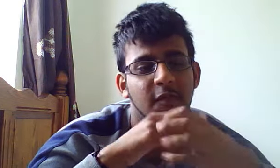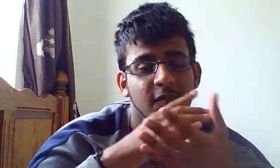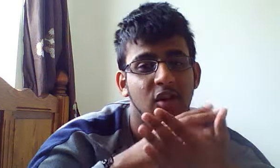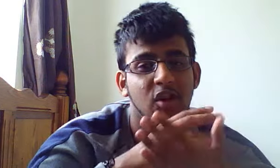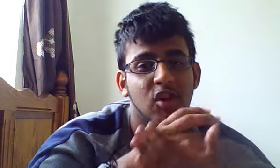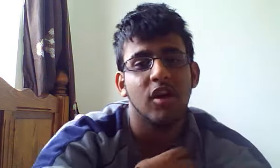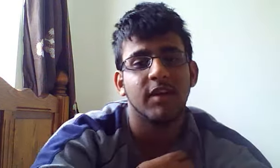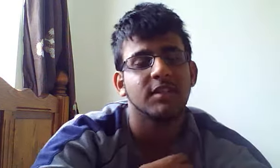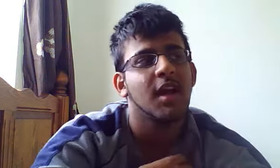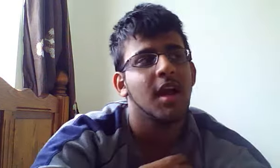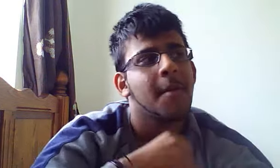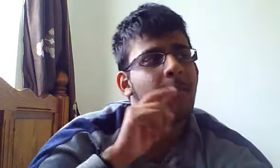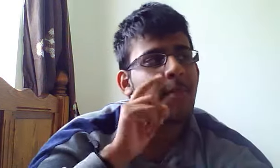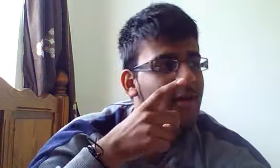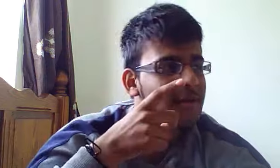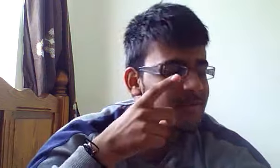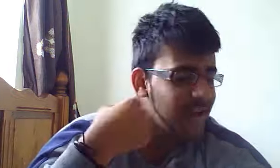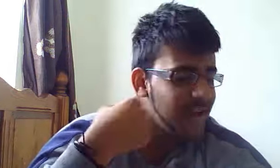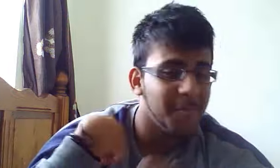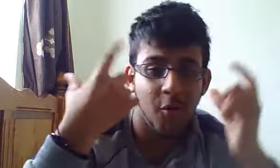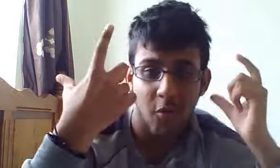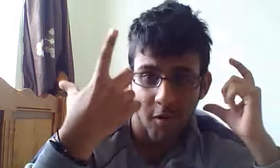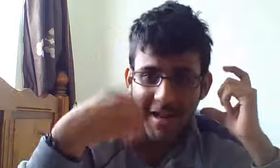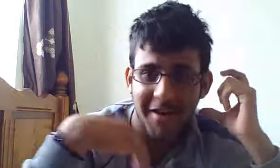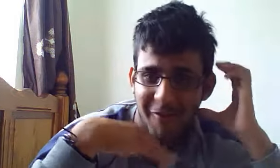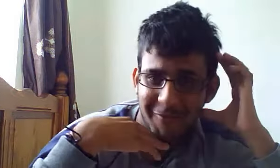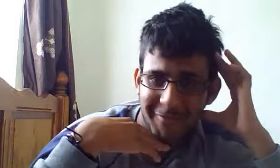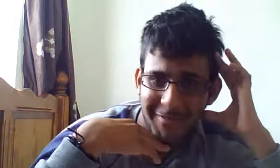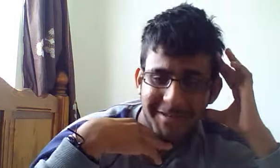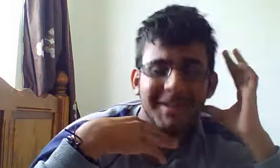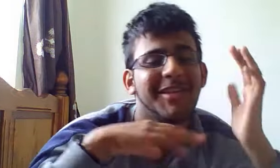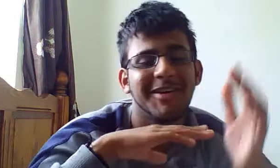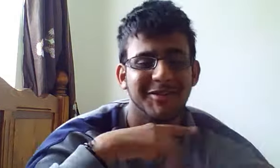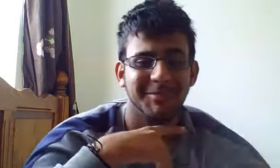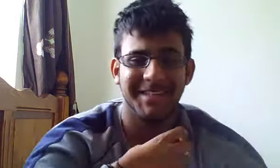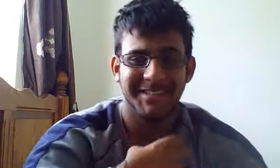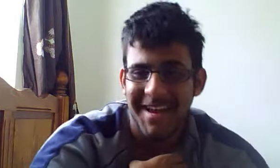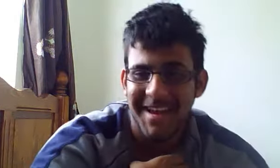probably nervous, but I'm cool enough not to be scared.